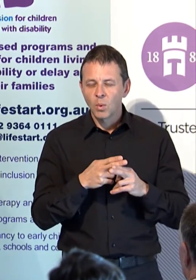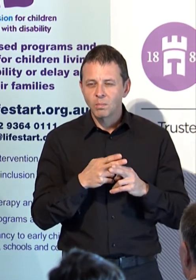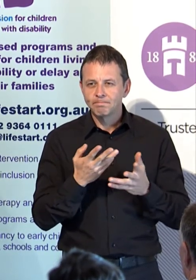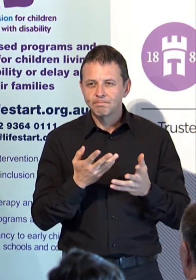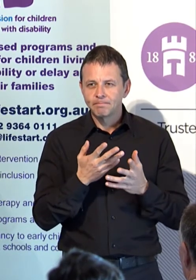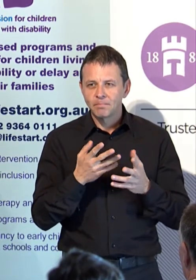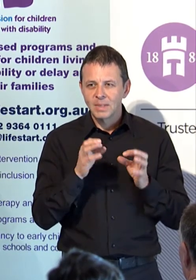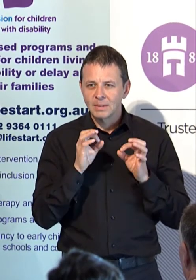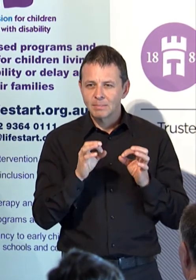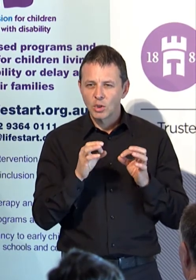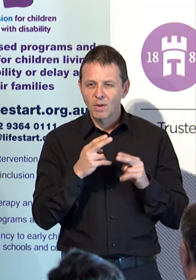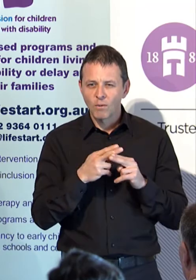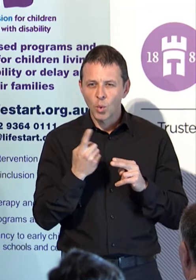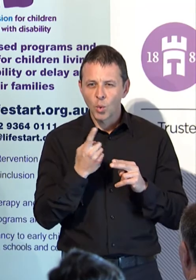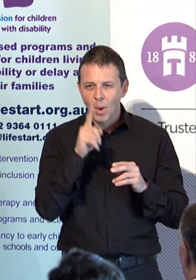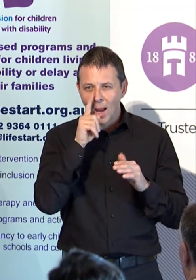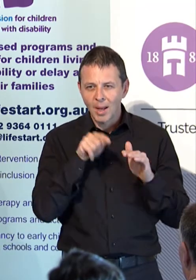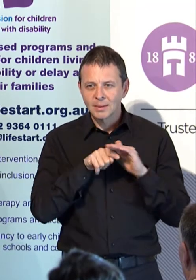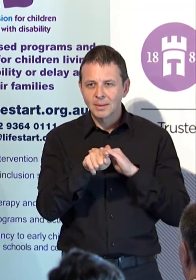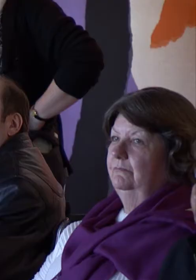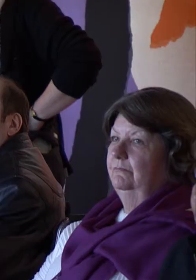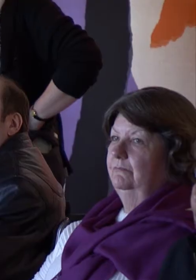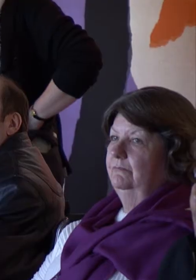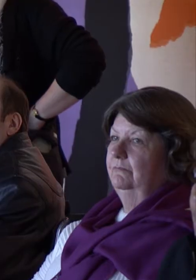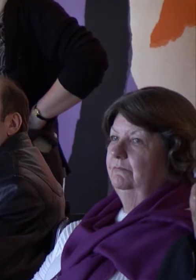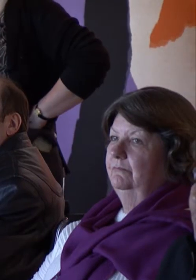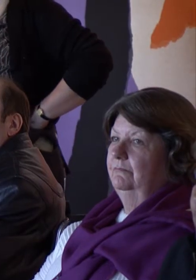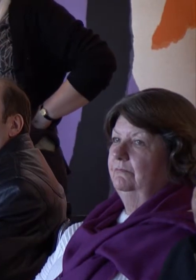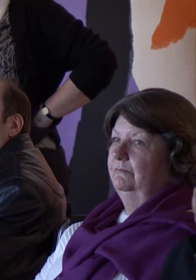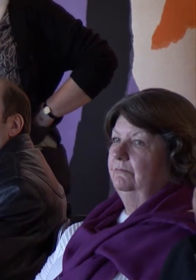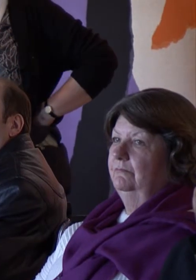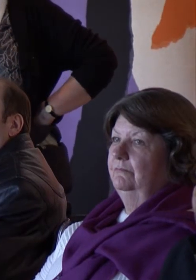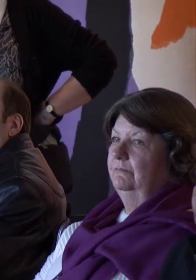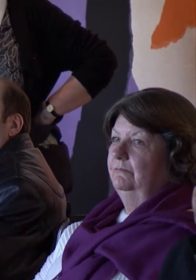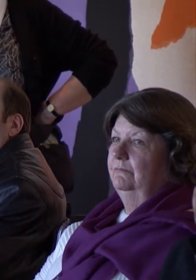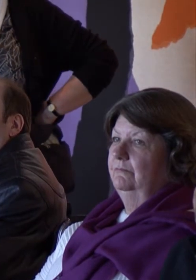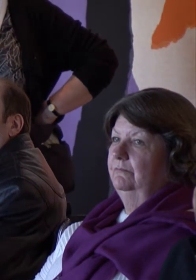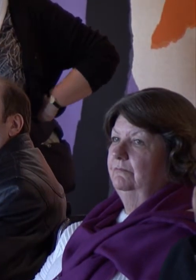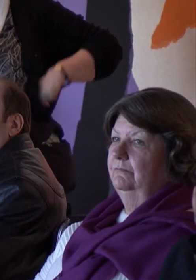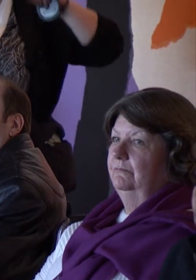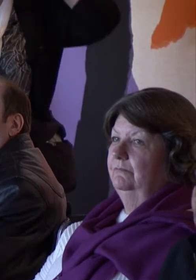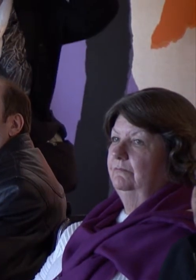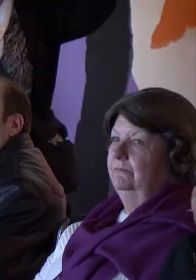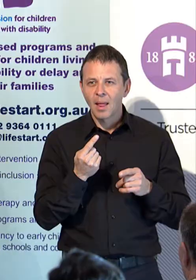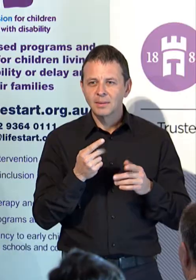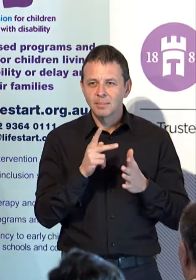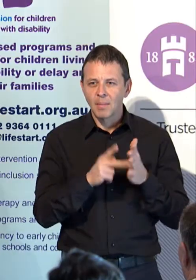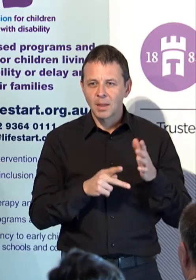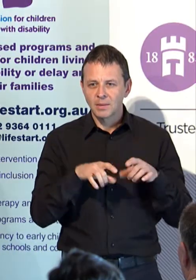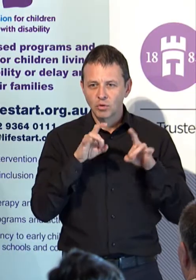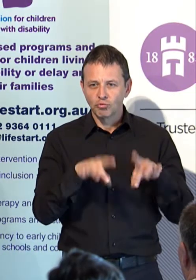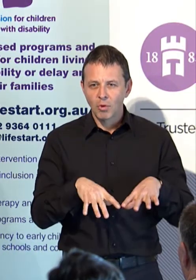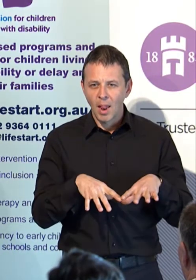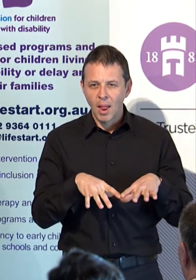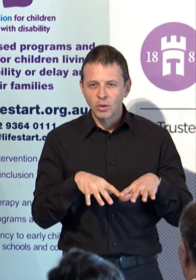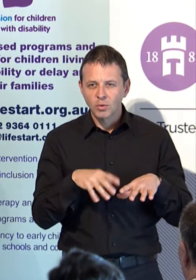especially who are housebound and in other parts of Australia, to gain information about